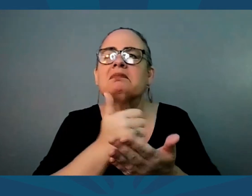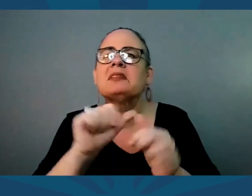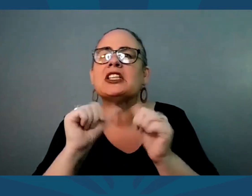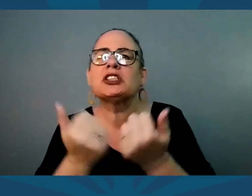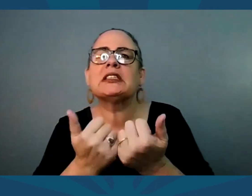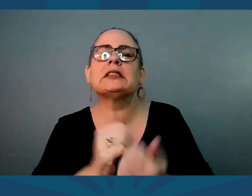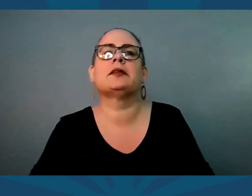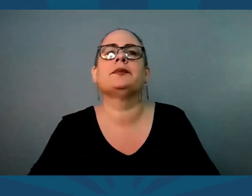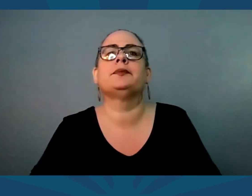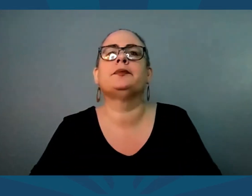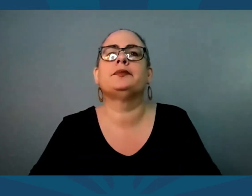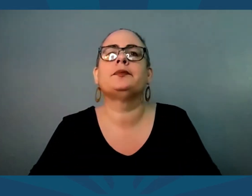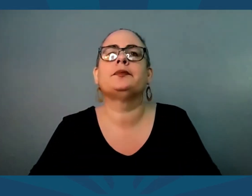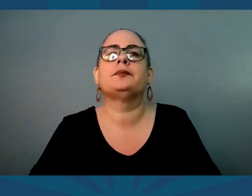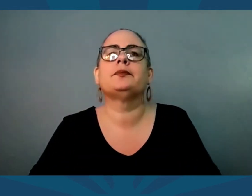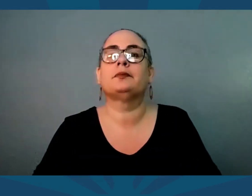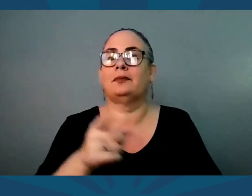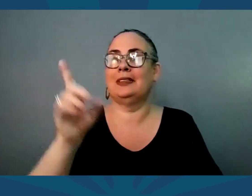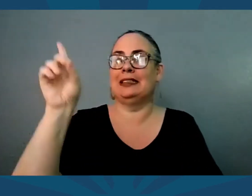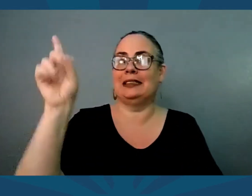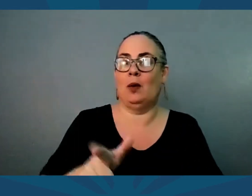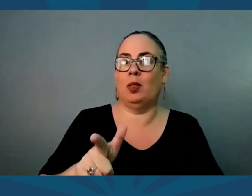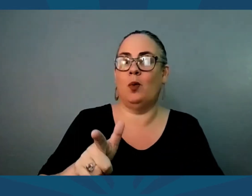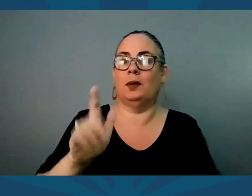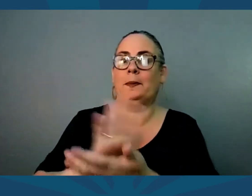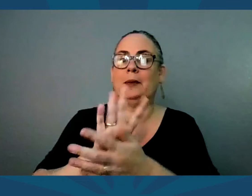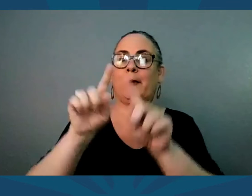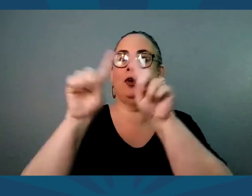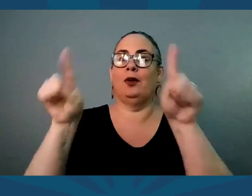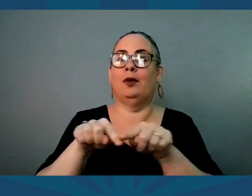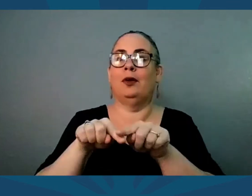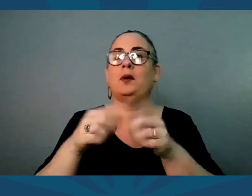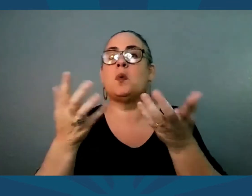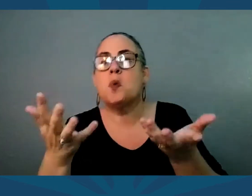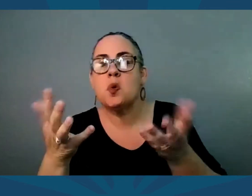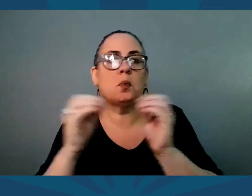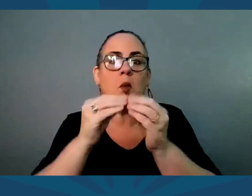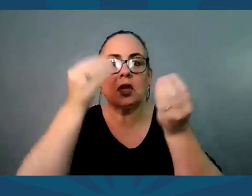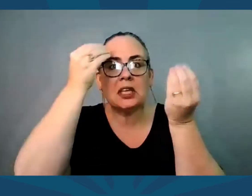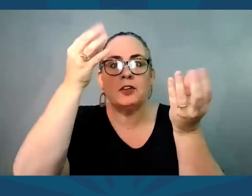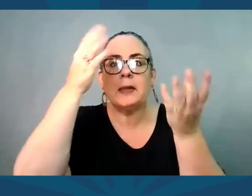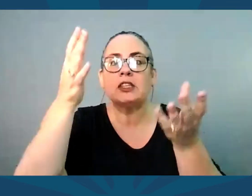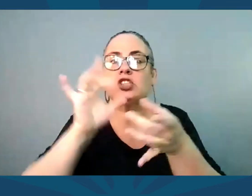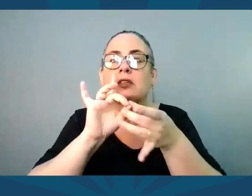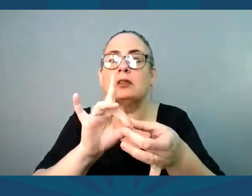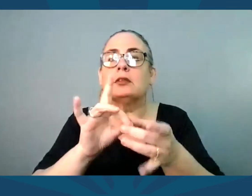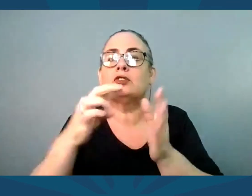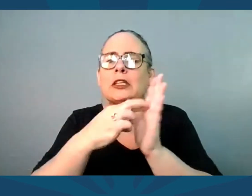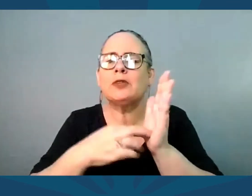most libraries, city clerk offices, and public assistance agencies.